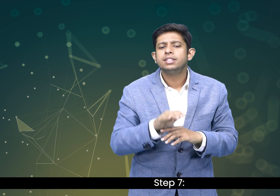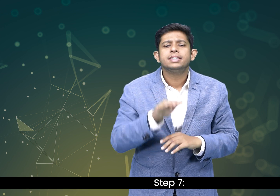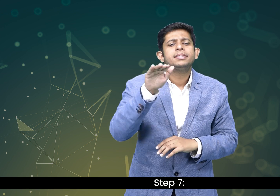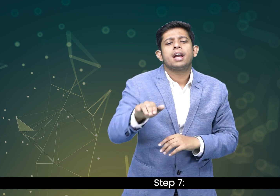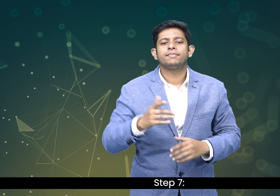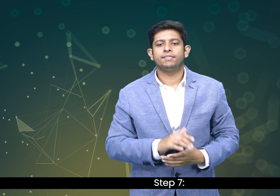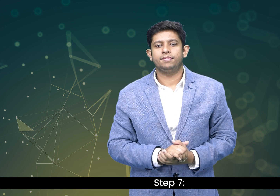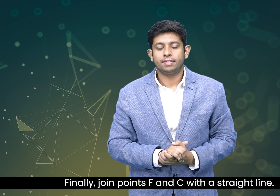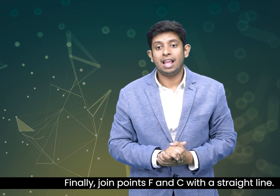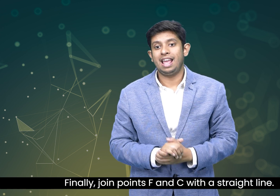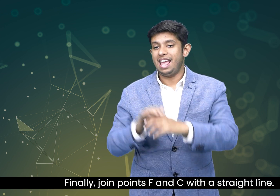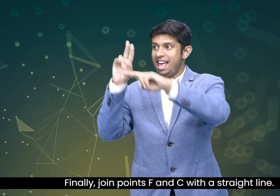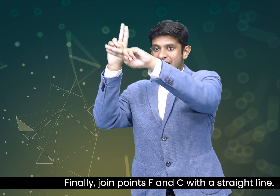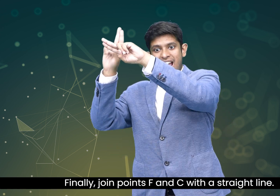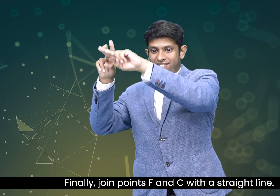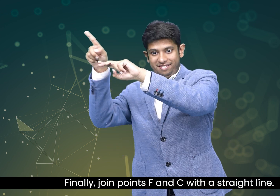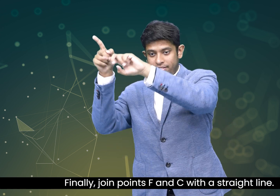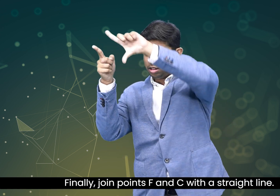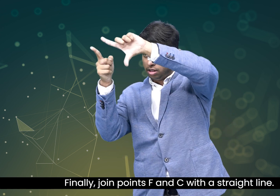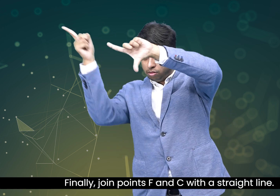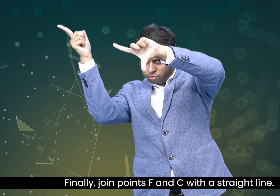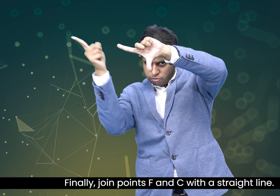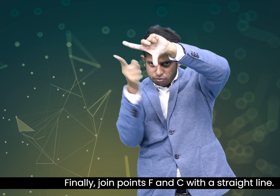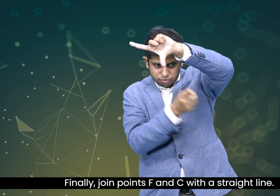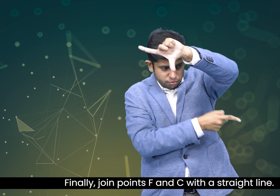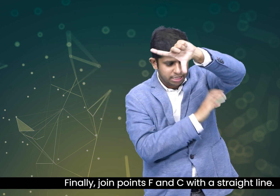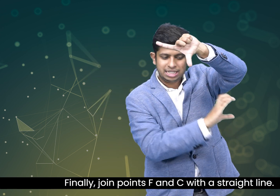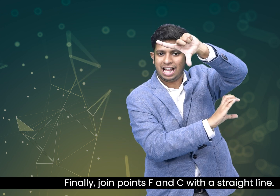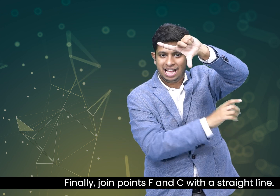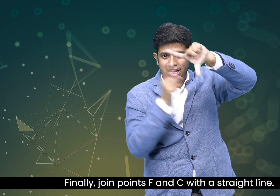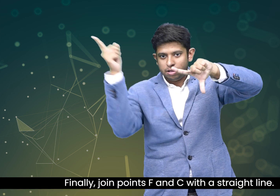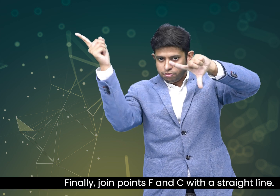Step 7. Finally, join points F and C with a straight line.